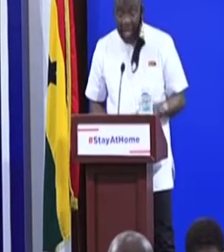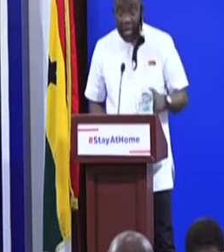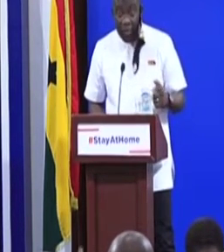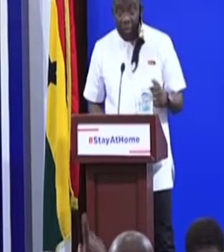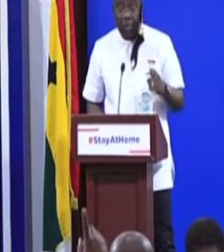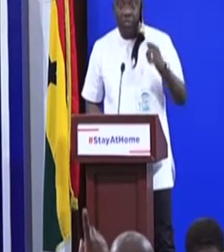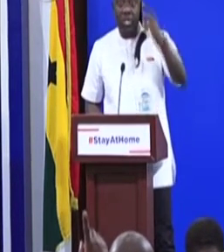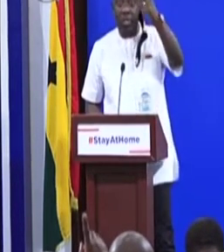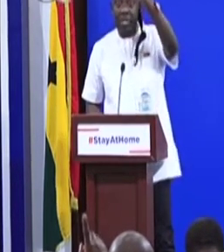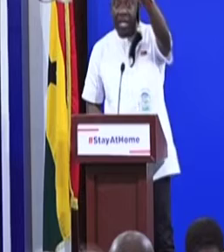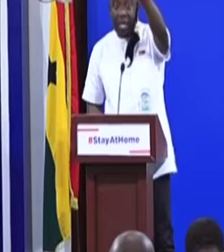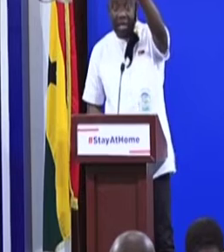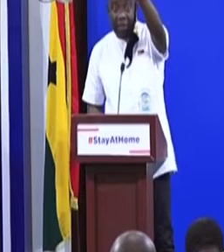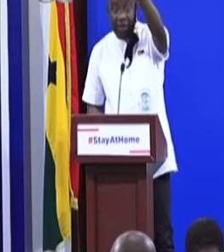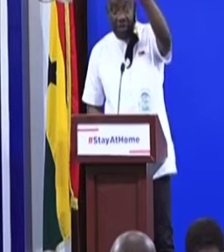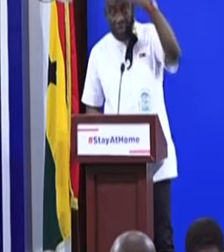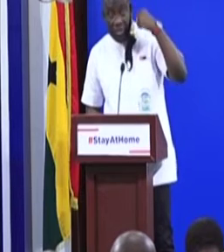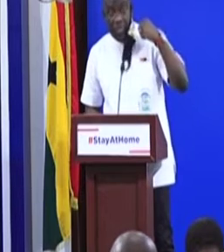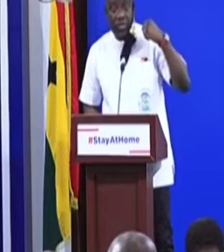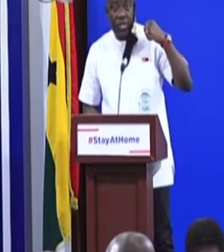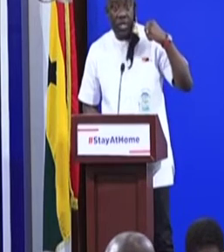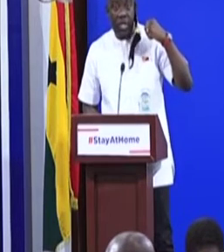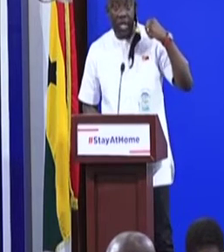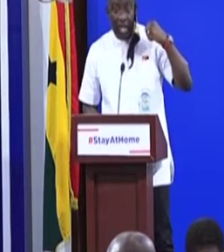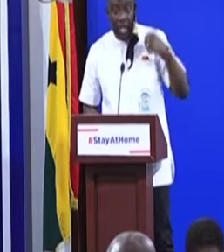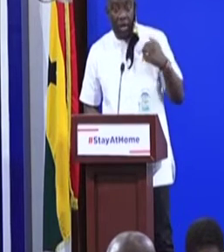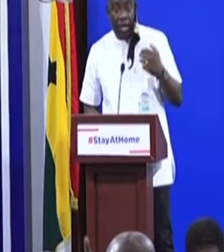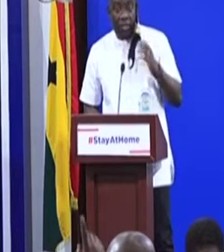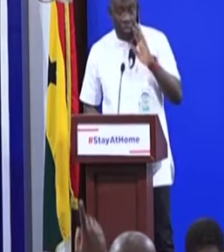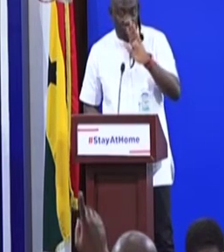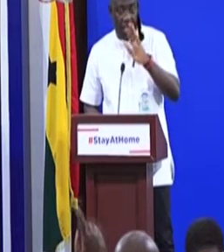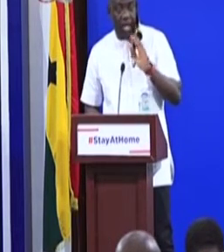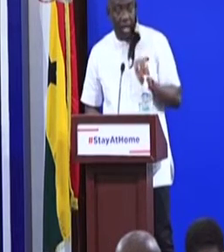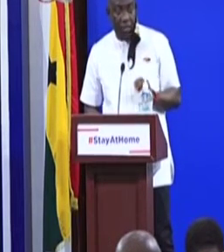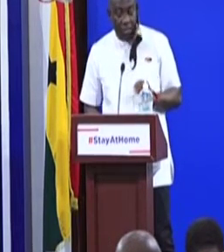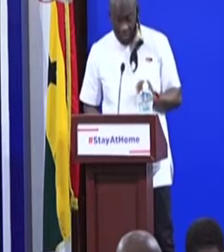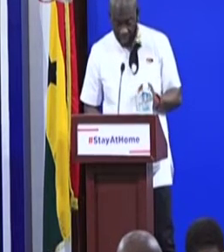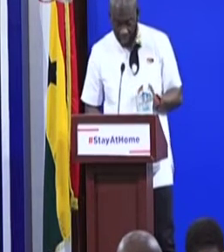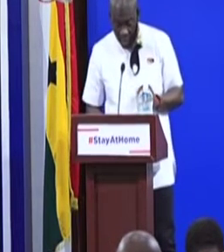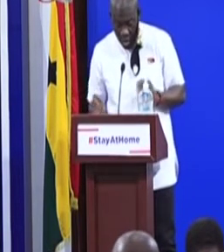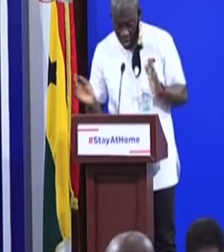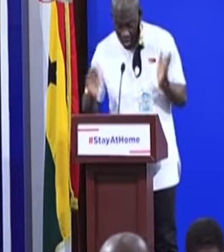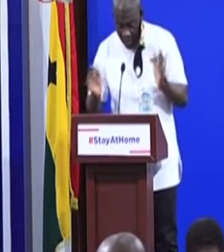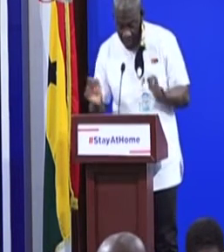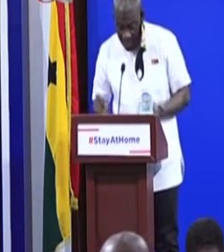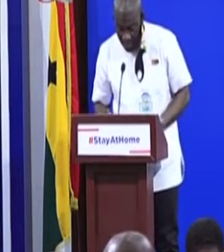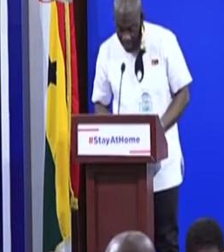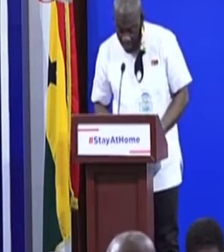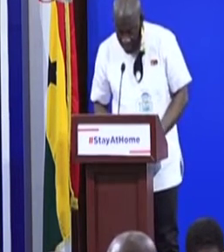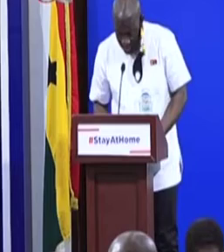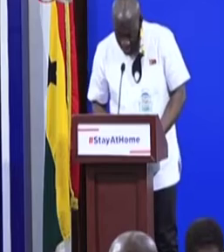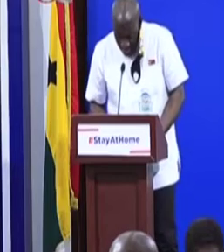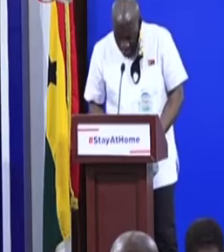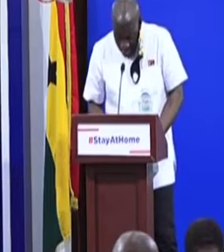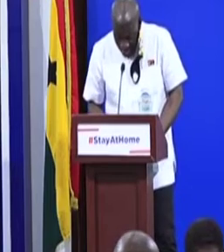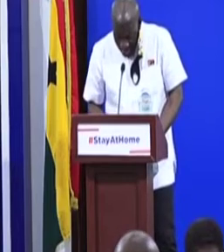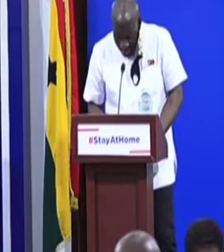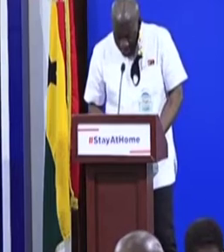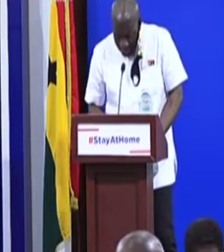I'll take that out of the pool of questions. Let me take another batch of questions, and then I'll come to provide or invite other